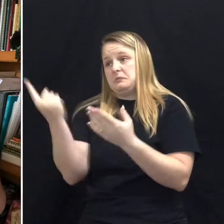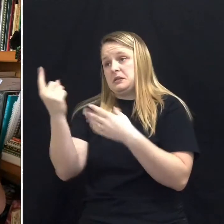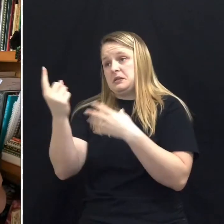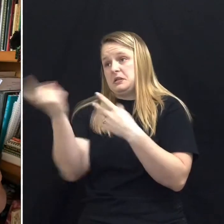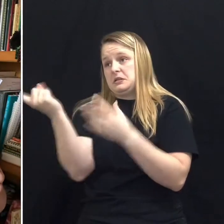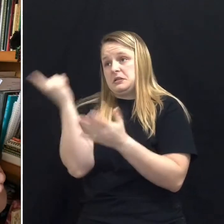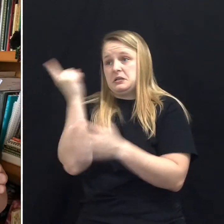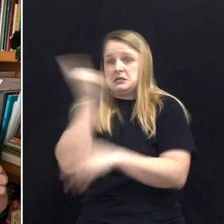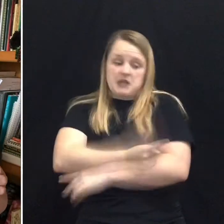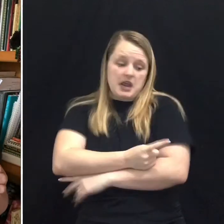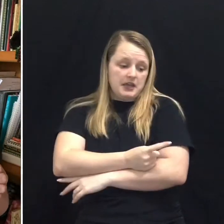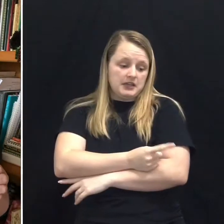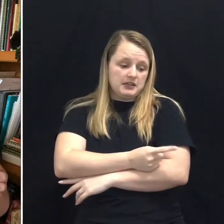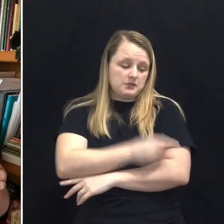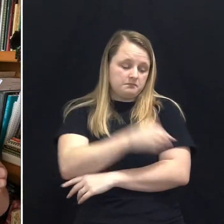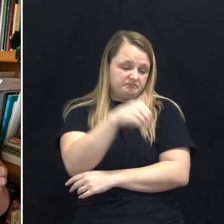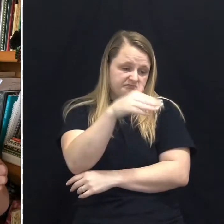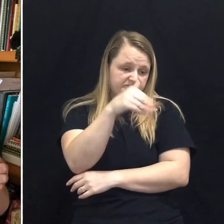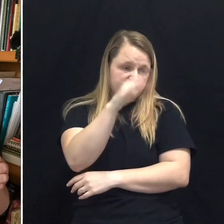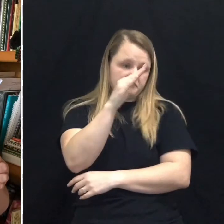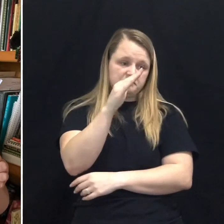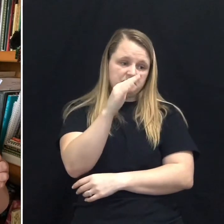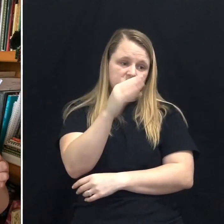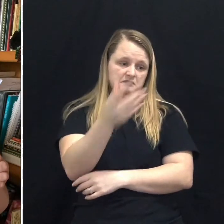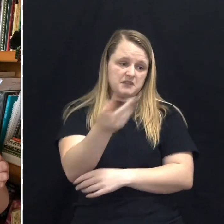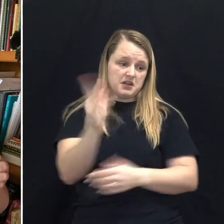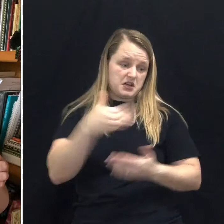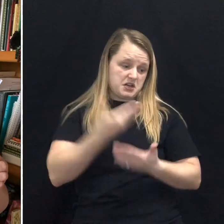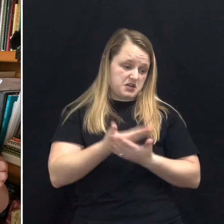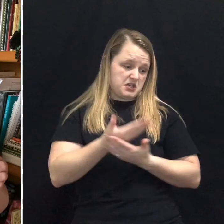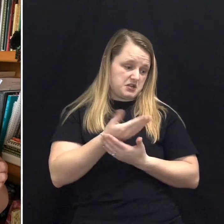and please don't come again."